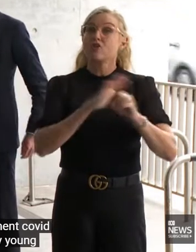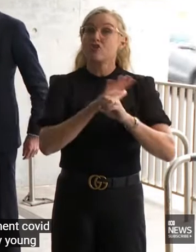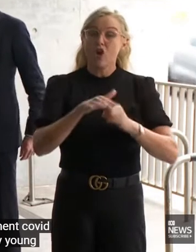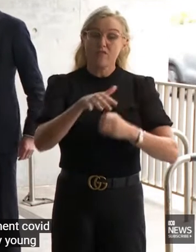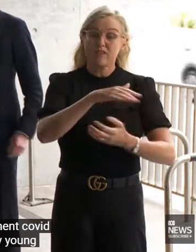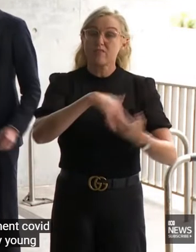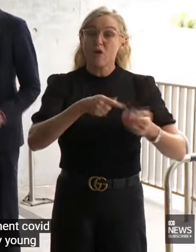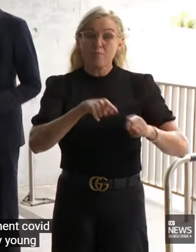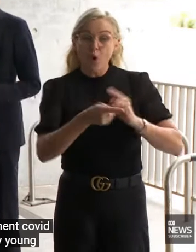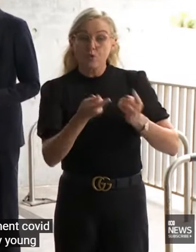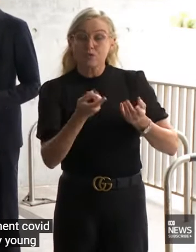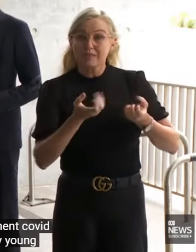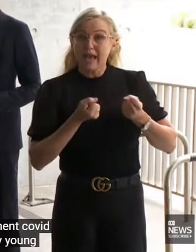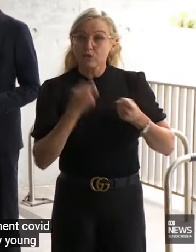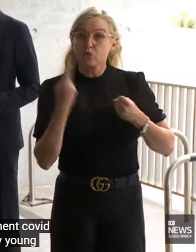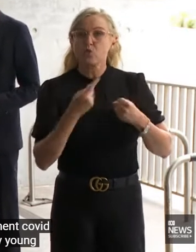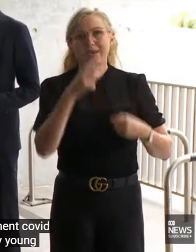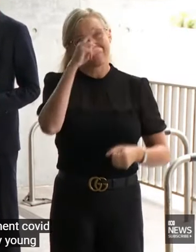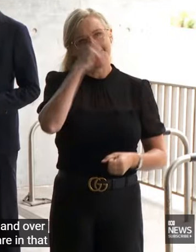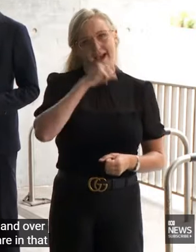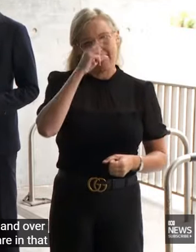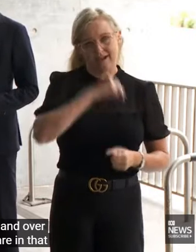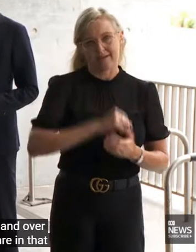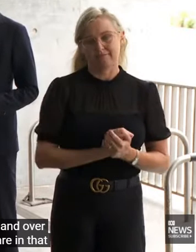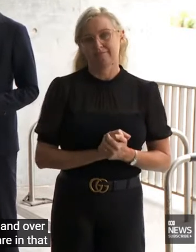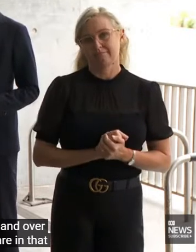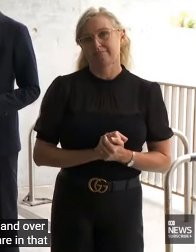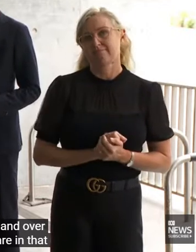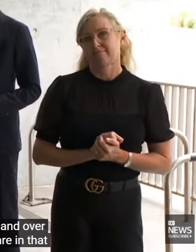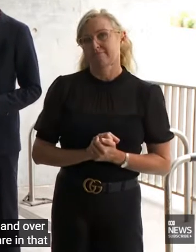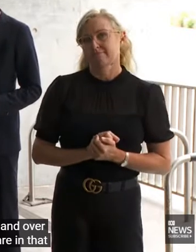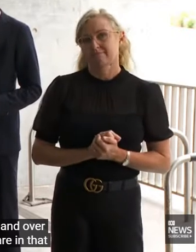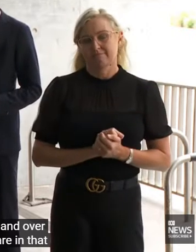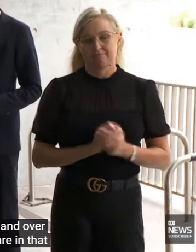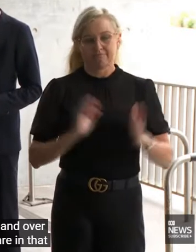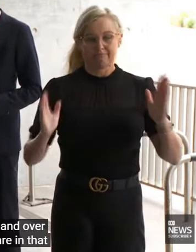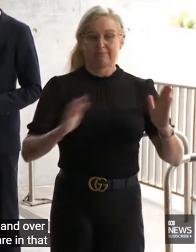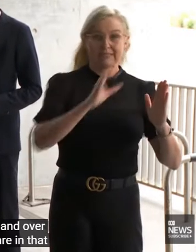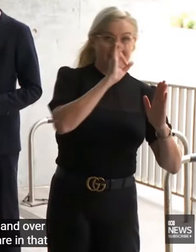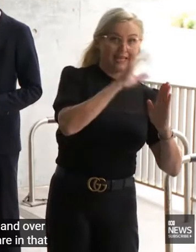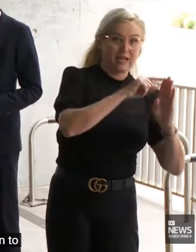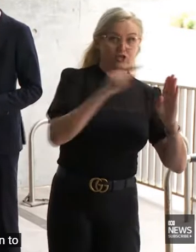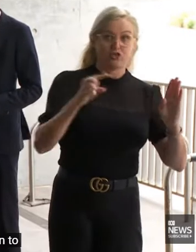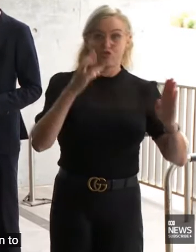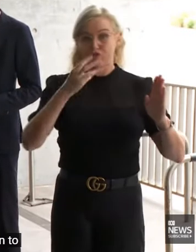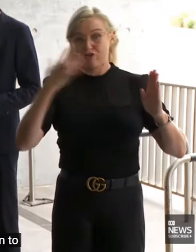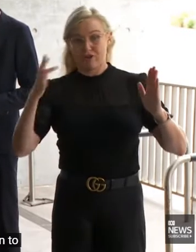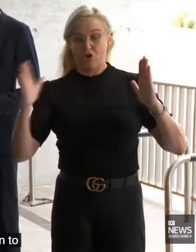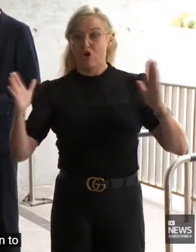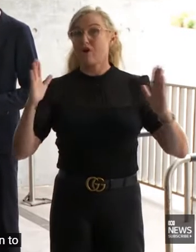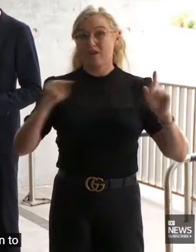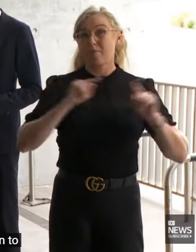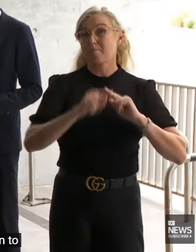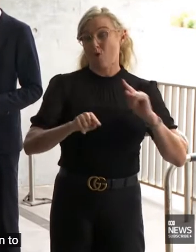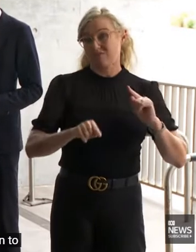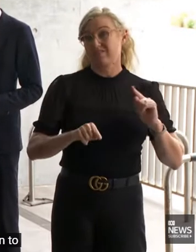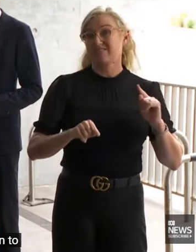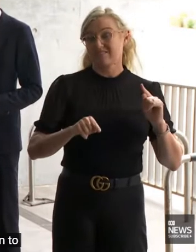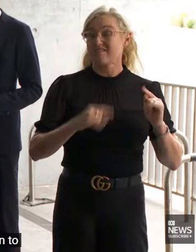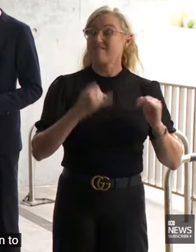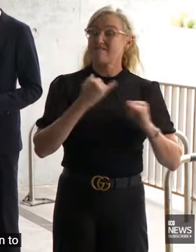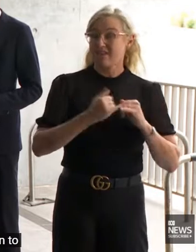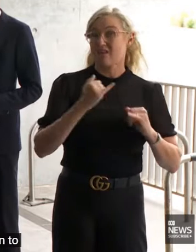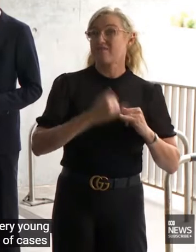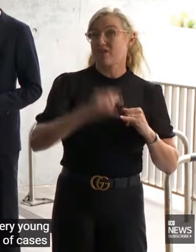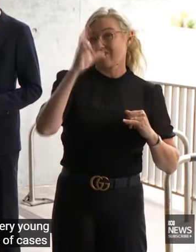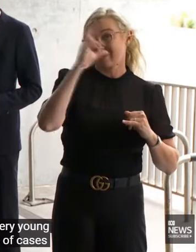population relatively. And over about 70% of cases are in that age group of 10 to 39-year-olds. Very young.